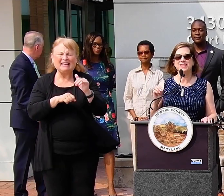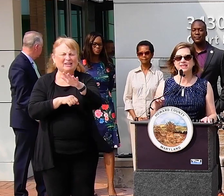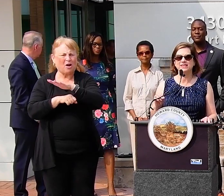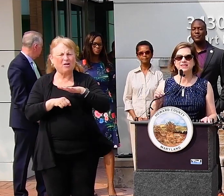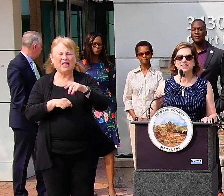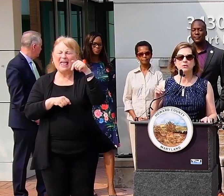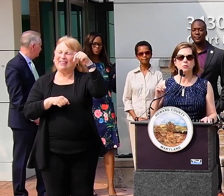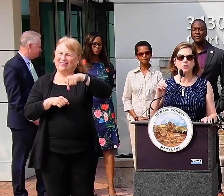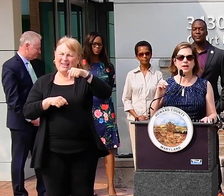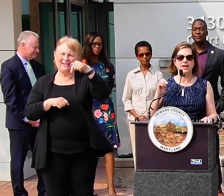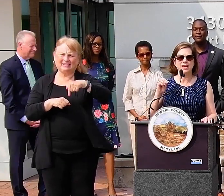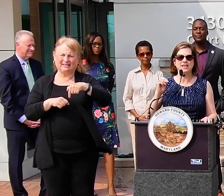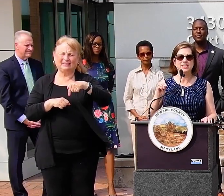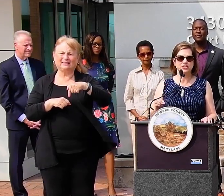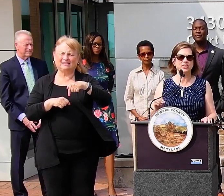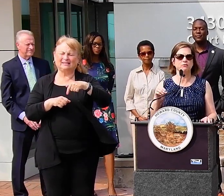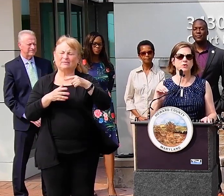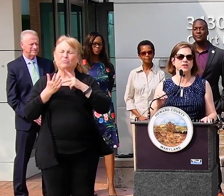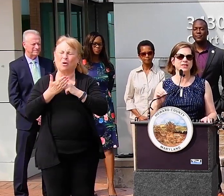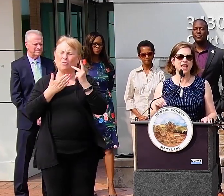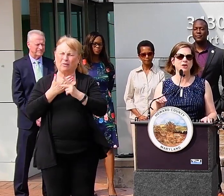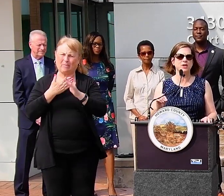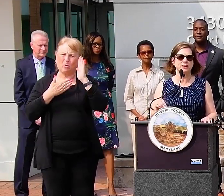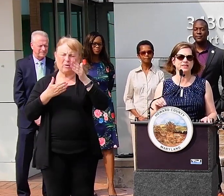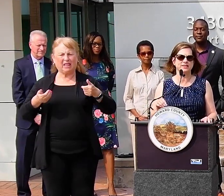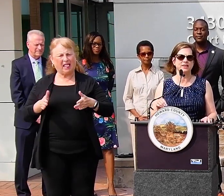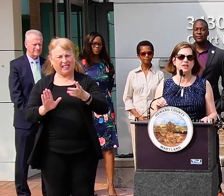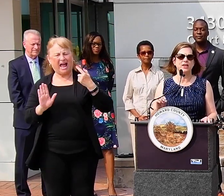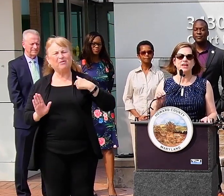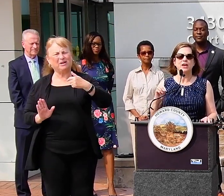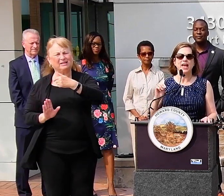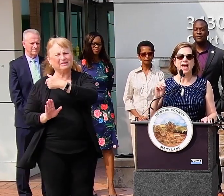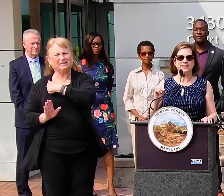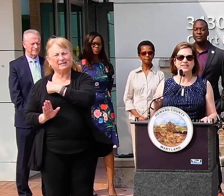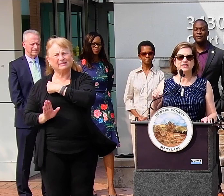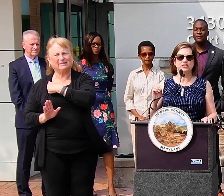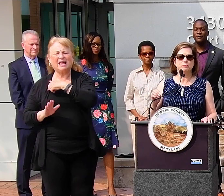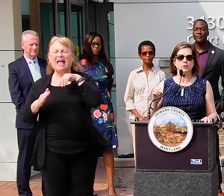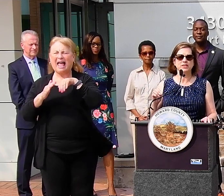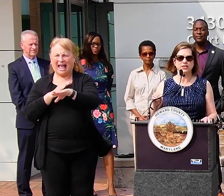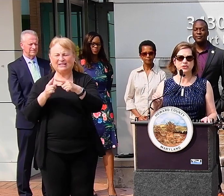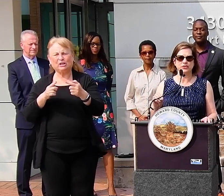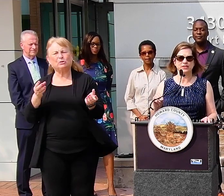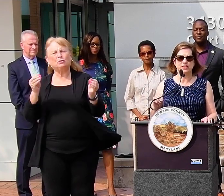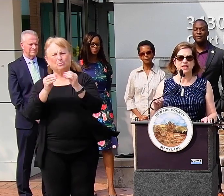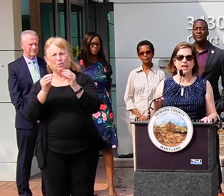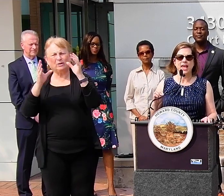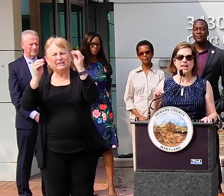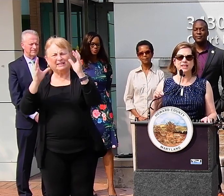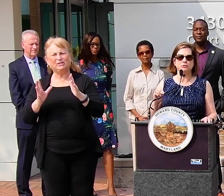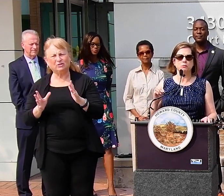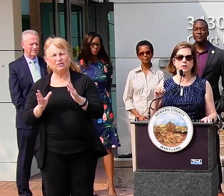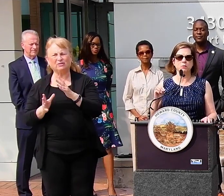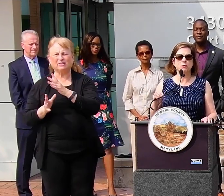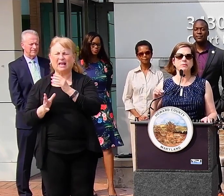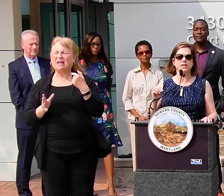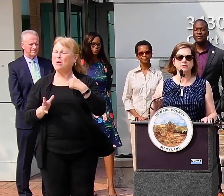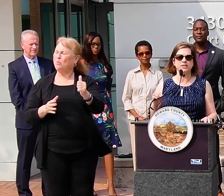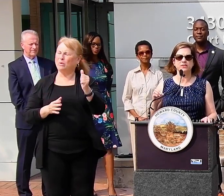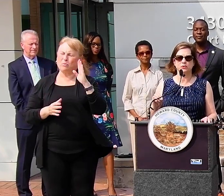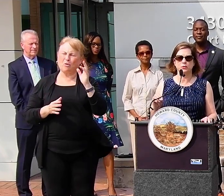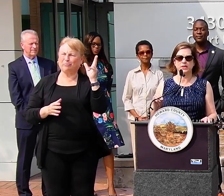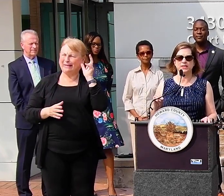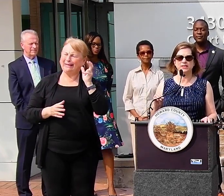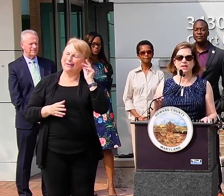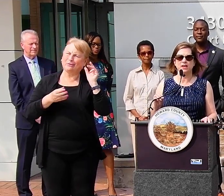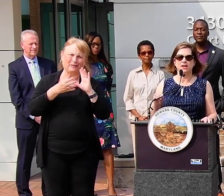areas. This initiative will allow us access to more teachers, and we won't be